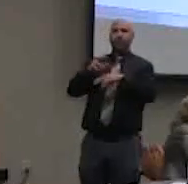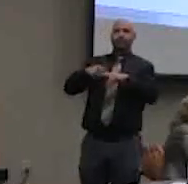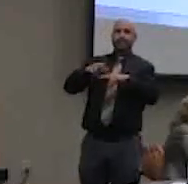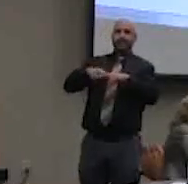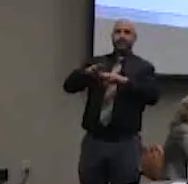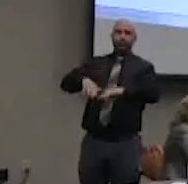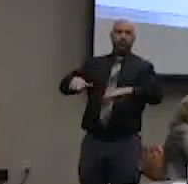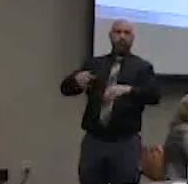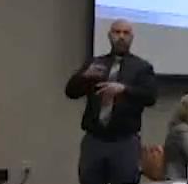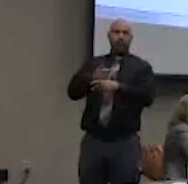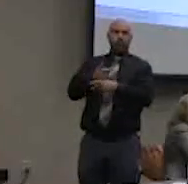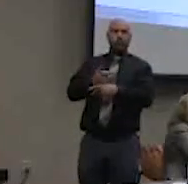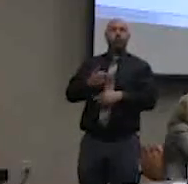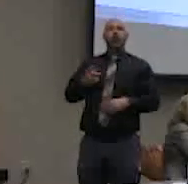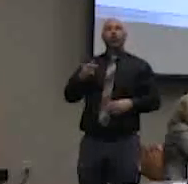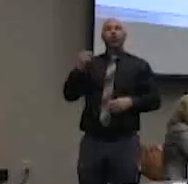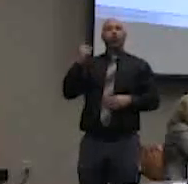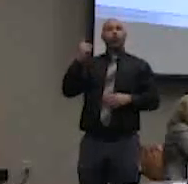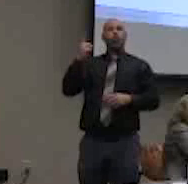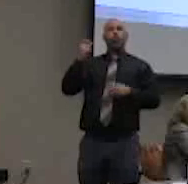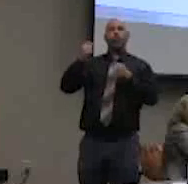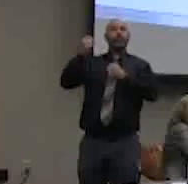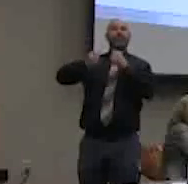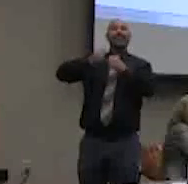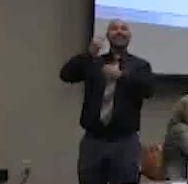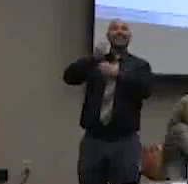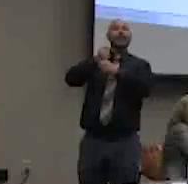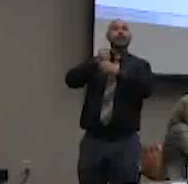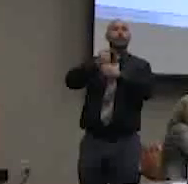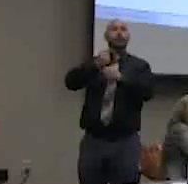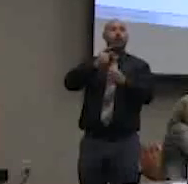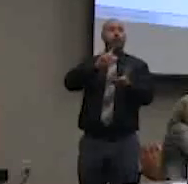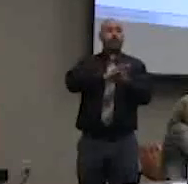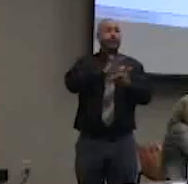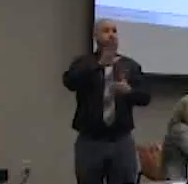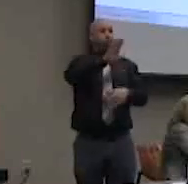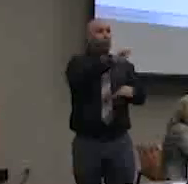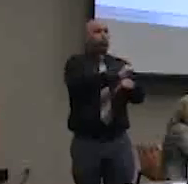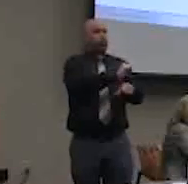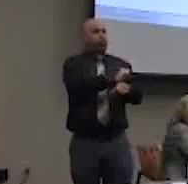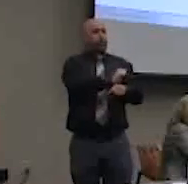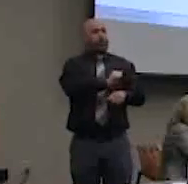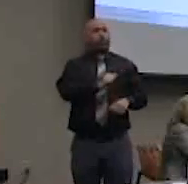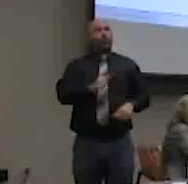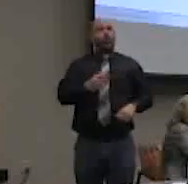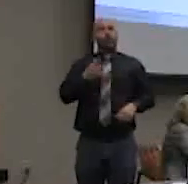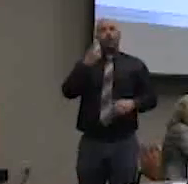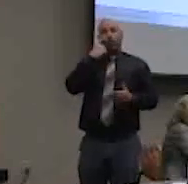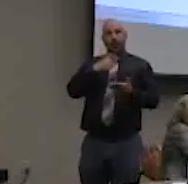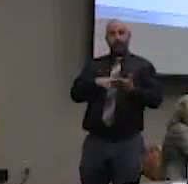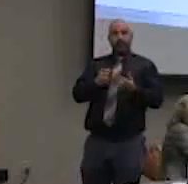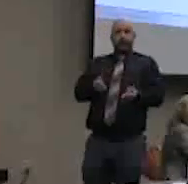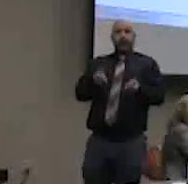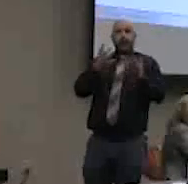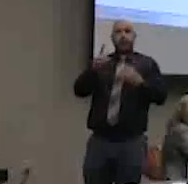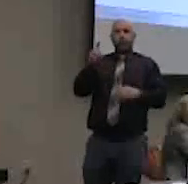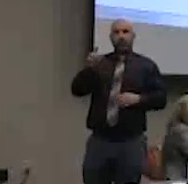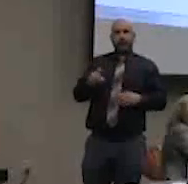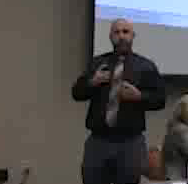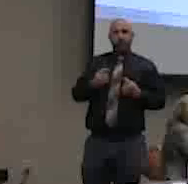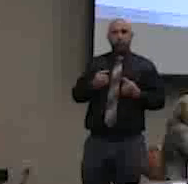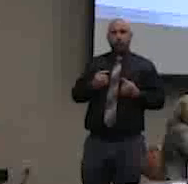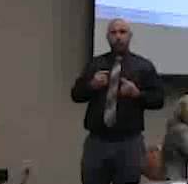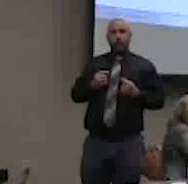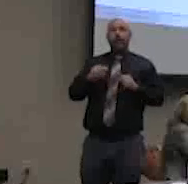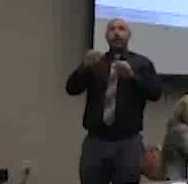with that, I've become a huge believer in the work you all do, and the work that recognizing how much we need to do and can be doing